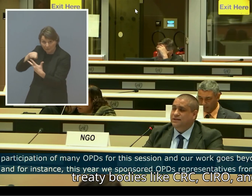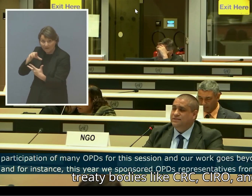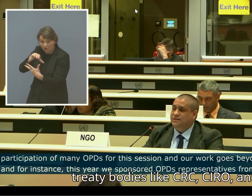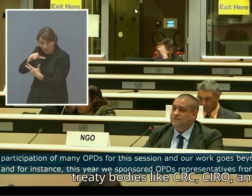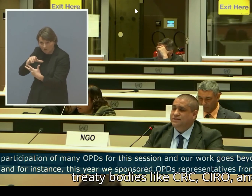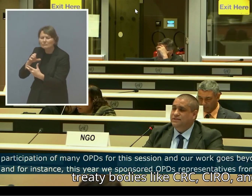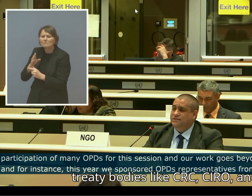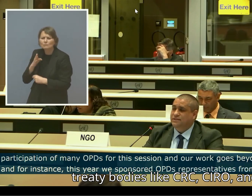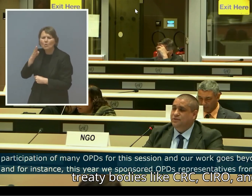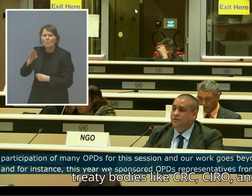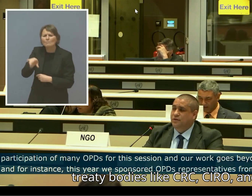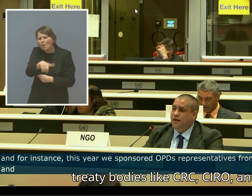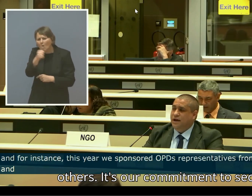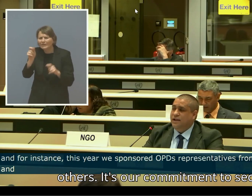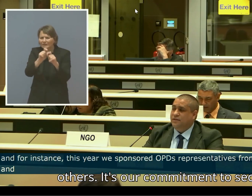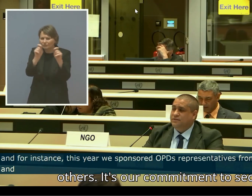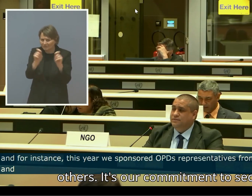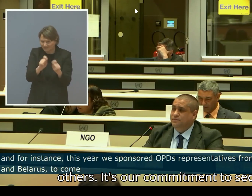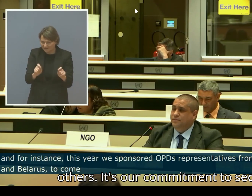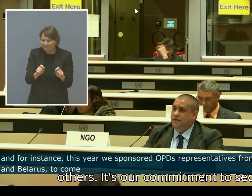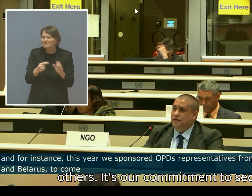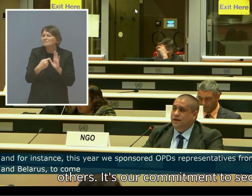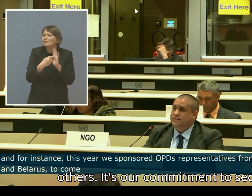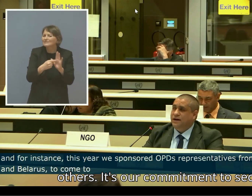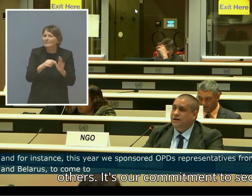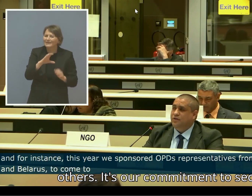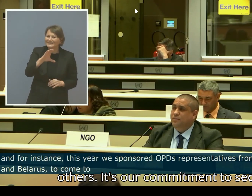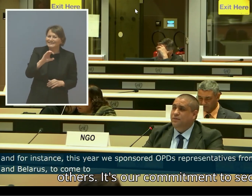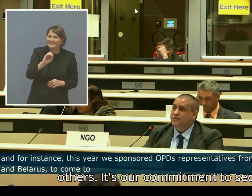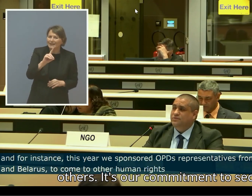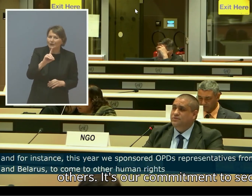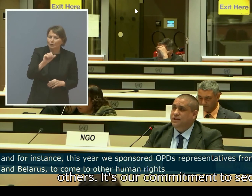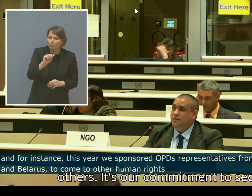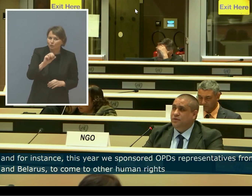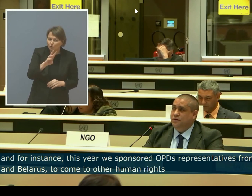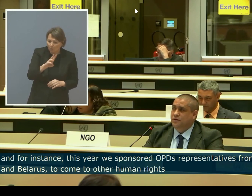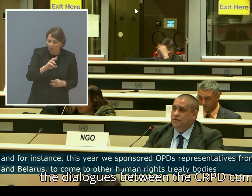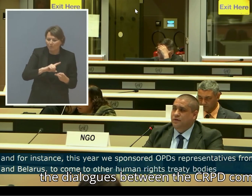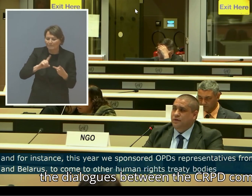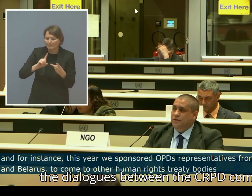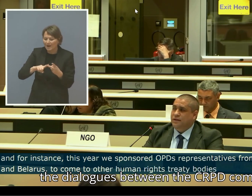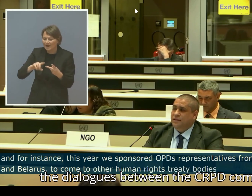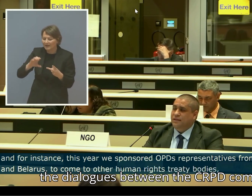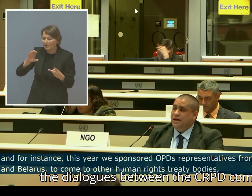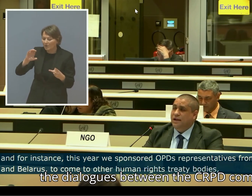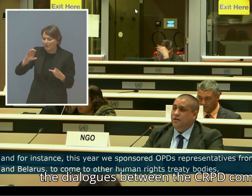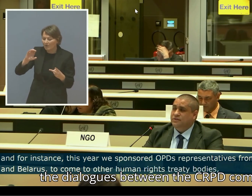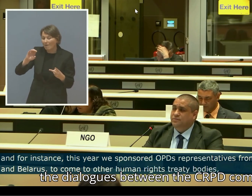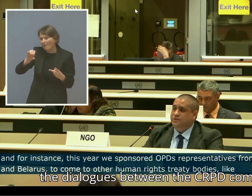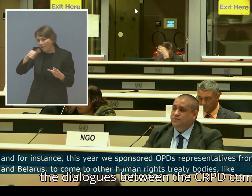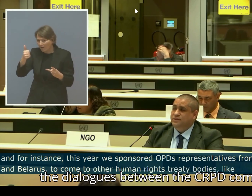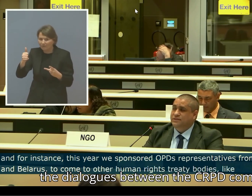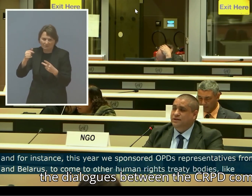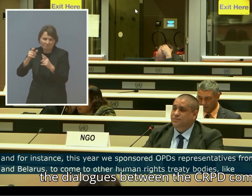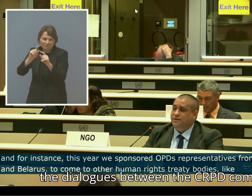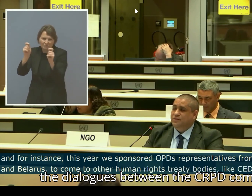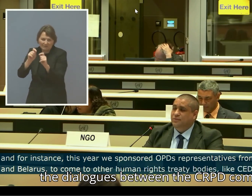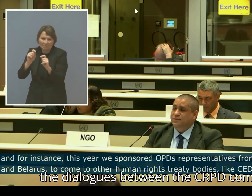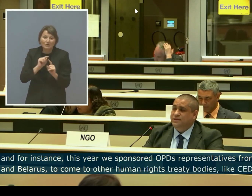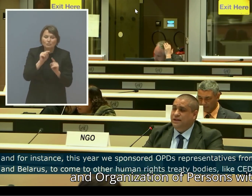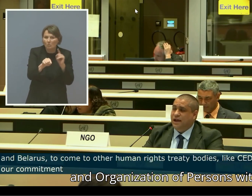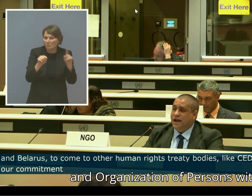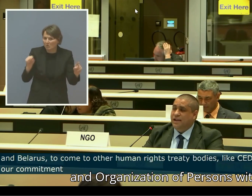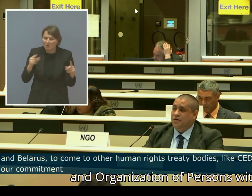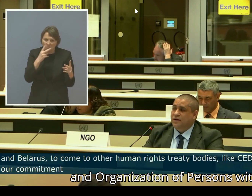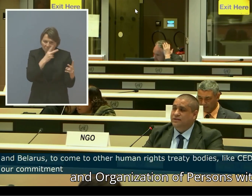like CRC, CEDAW, and others. It's our commitment to secure that the dialogues between the CRPD